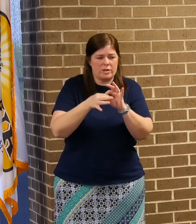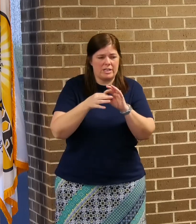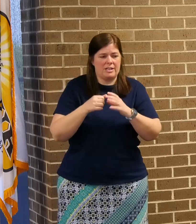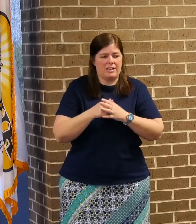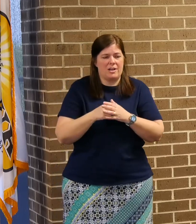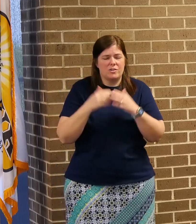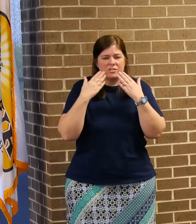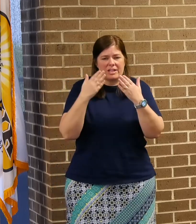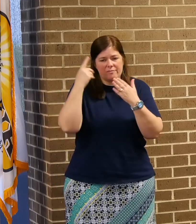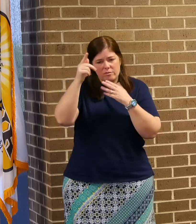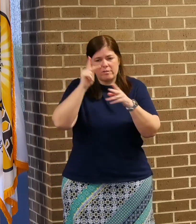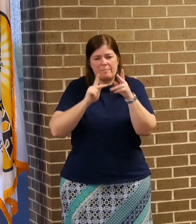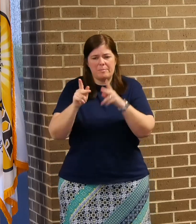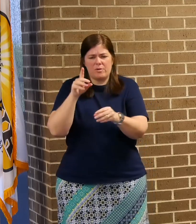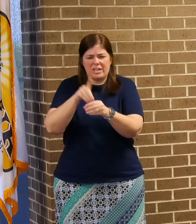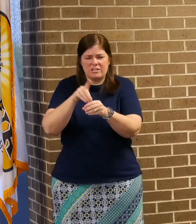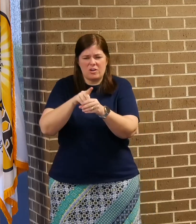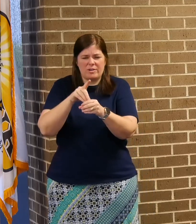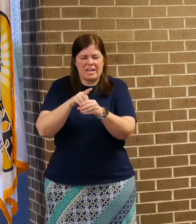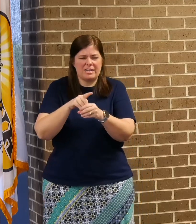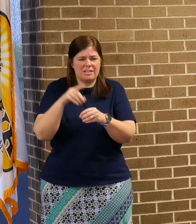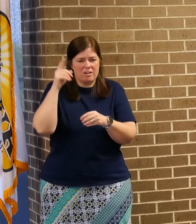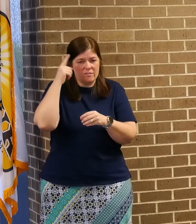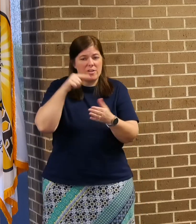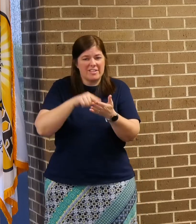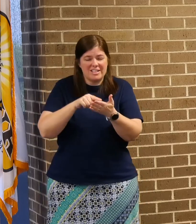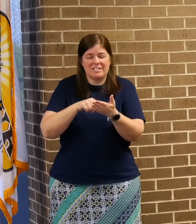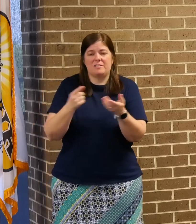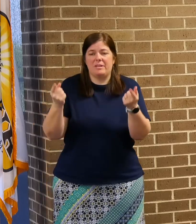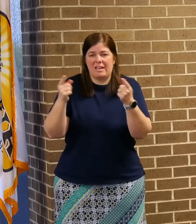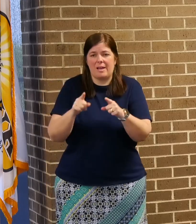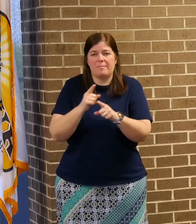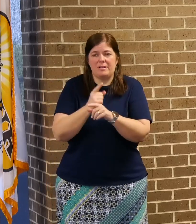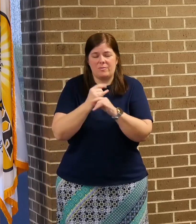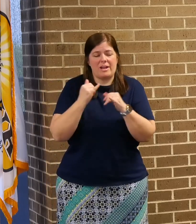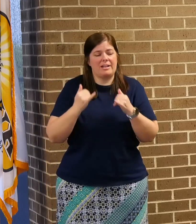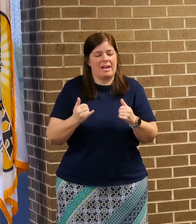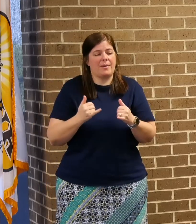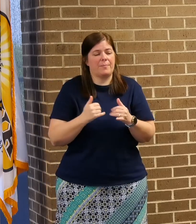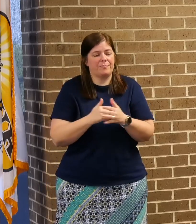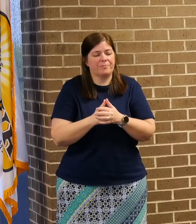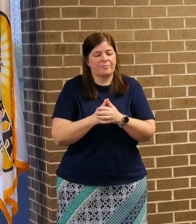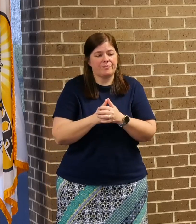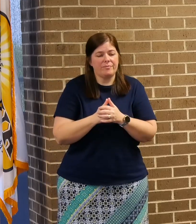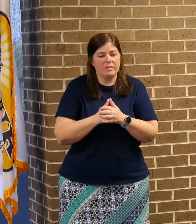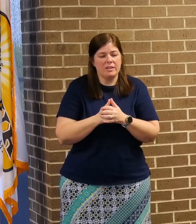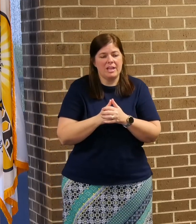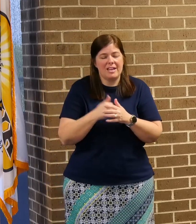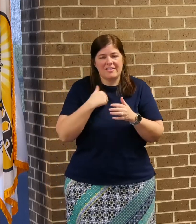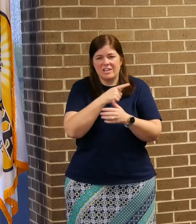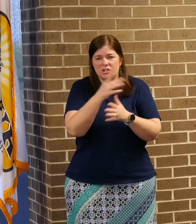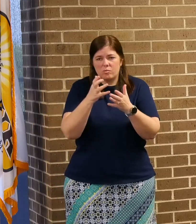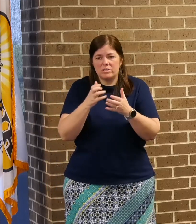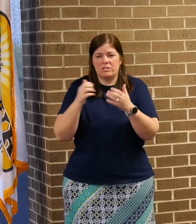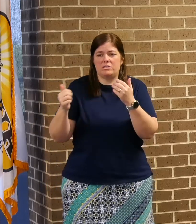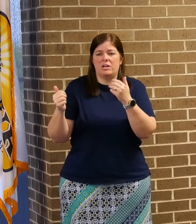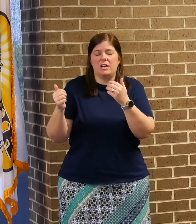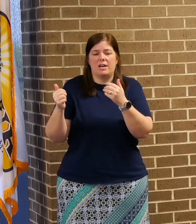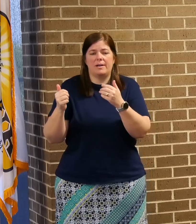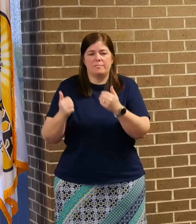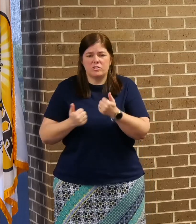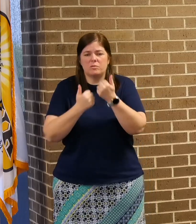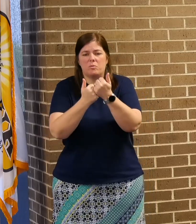development of this website to the community and Decatur Morgan County Tourism in gratitude and support of their small business since the company was